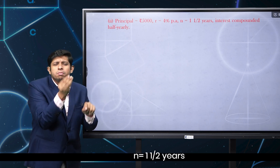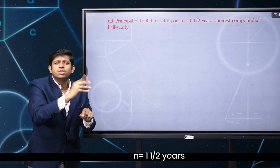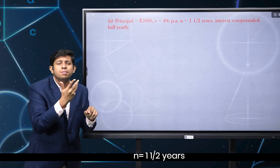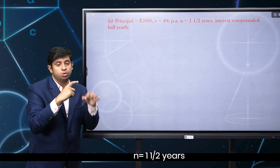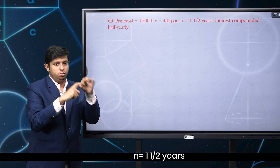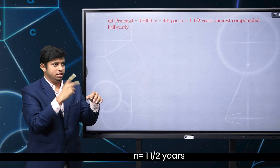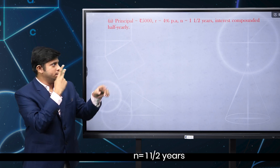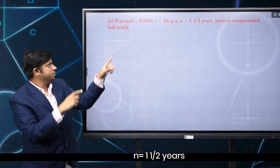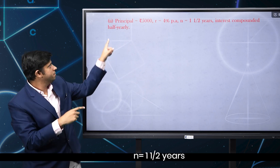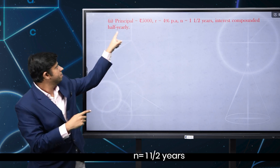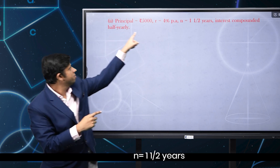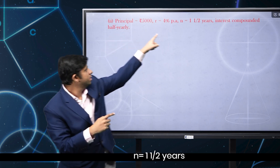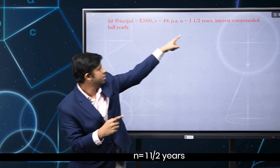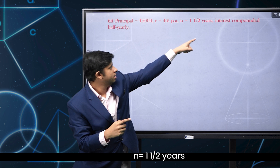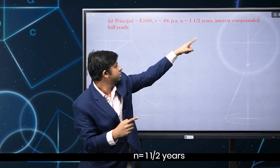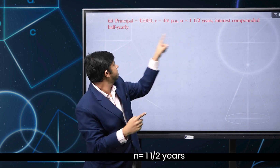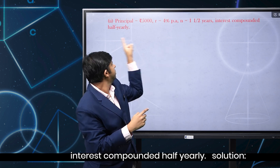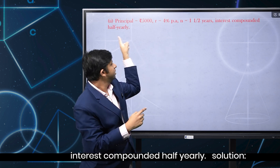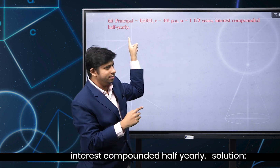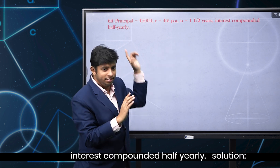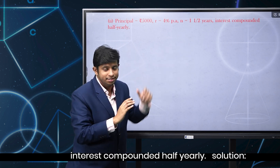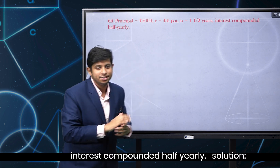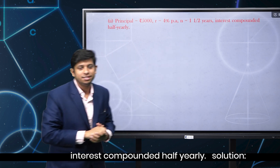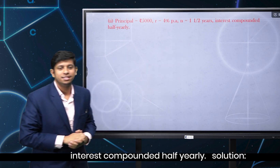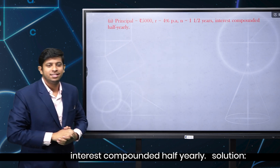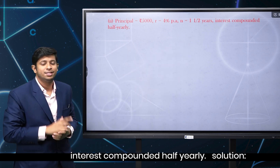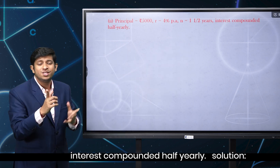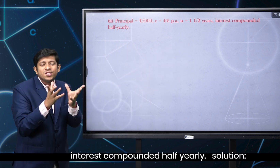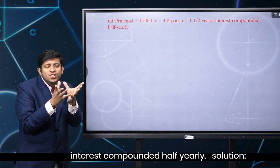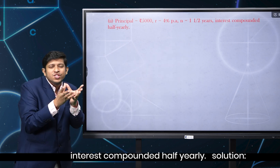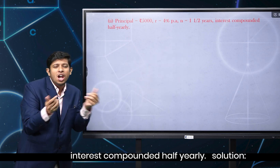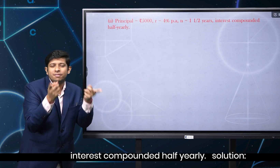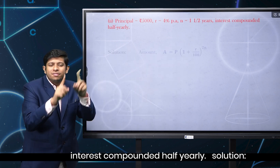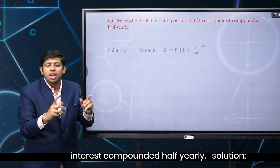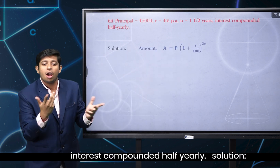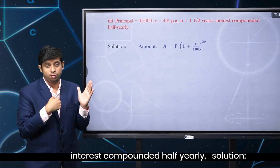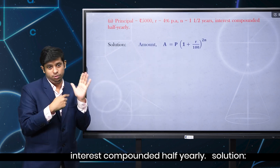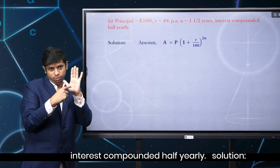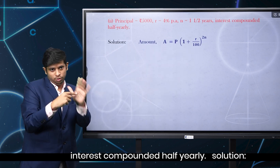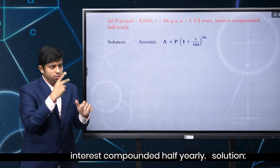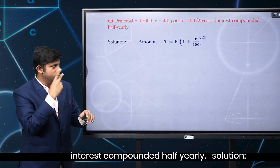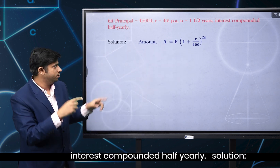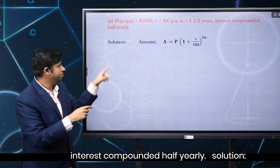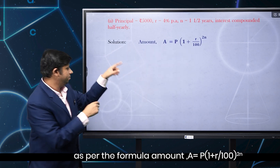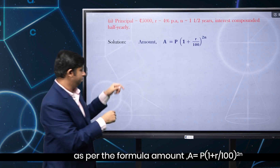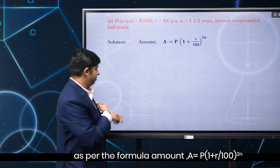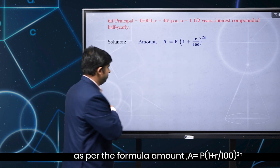equals to 1.5 years, interest compounded half yearly. Solution. As per the